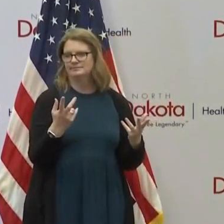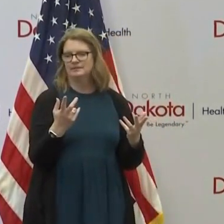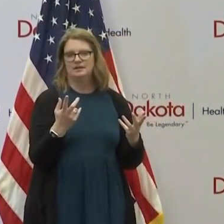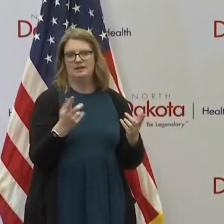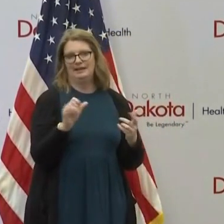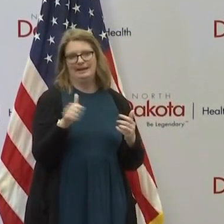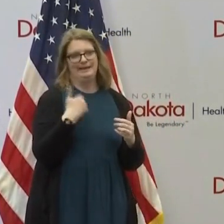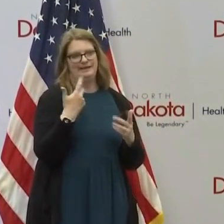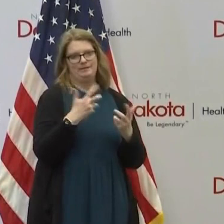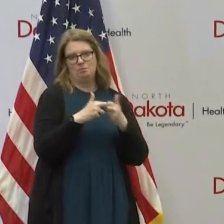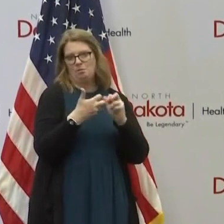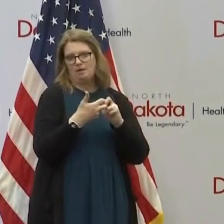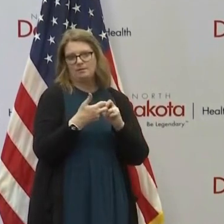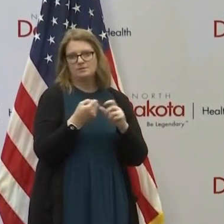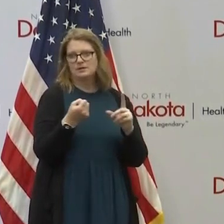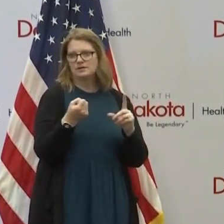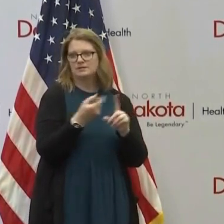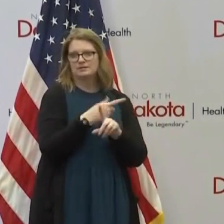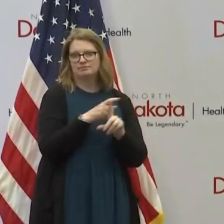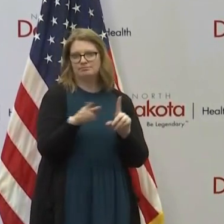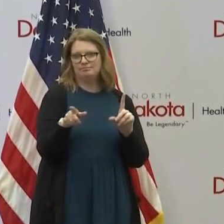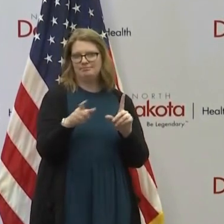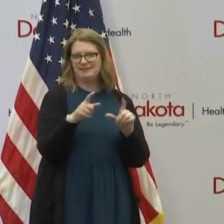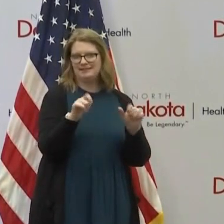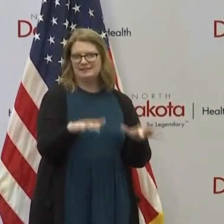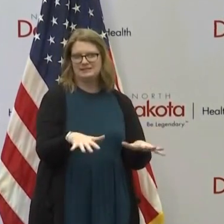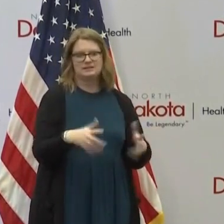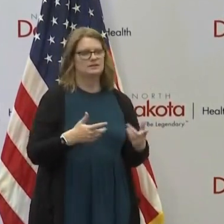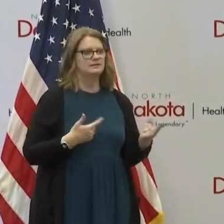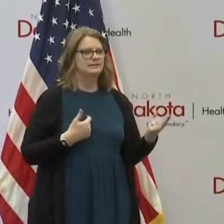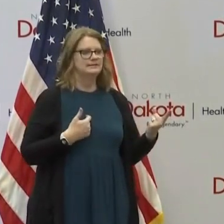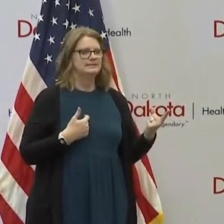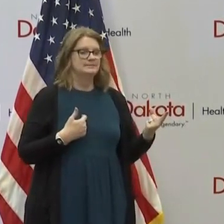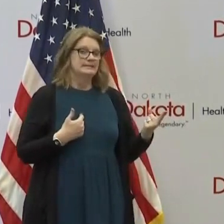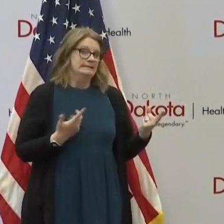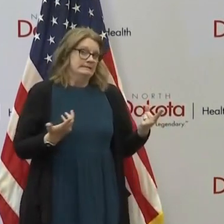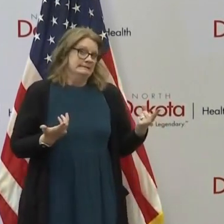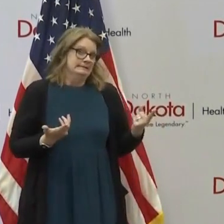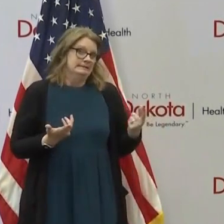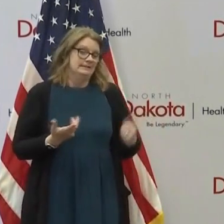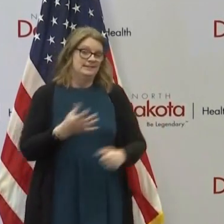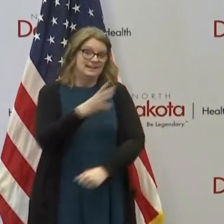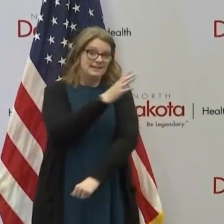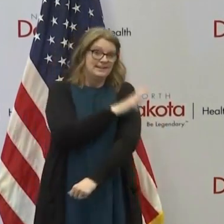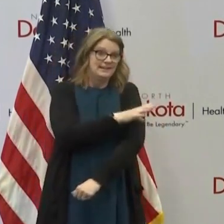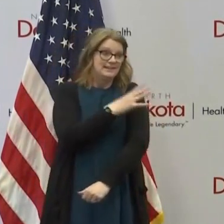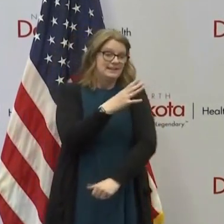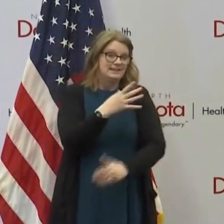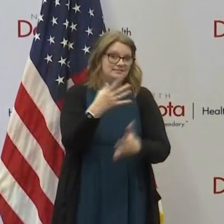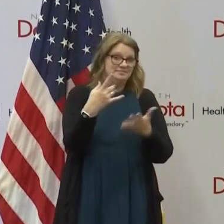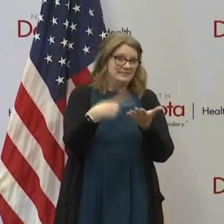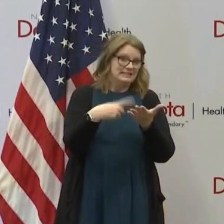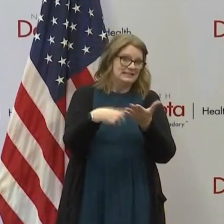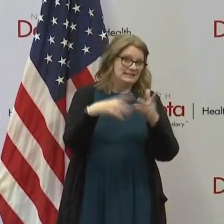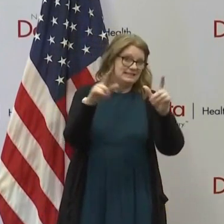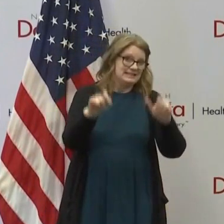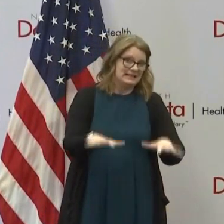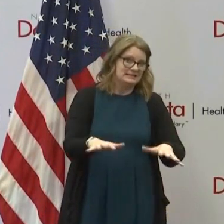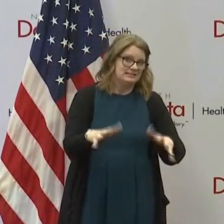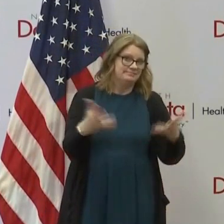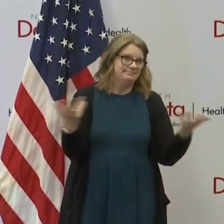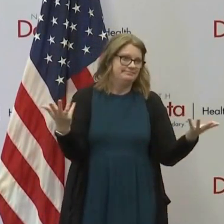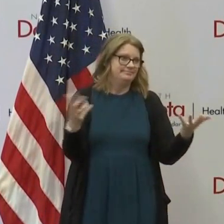testing? If you can answer. I can't clinically describe any discrepancies in testing. I